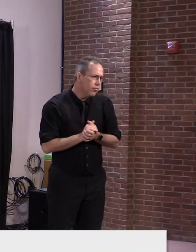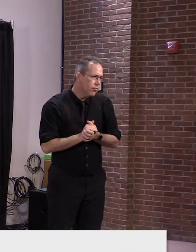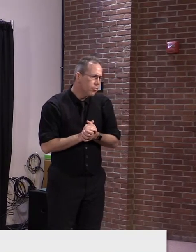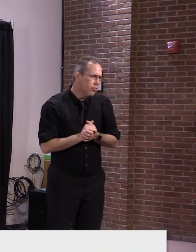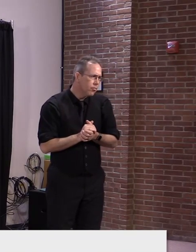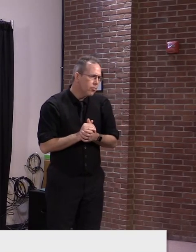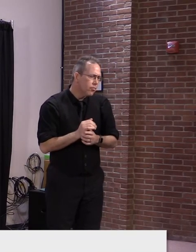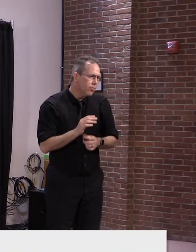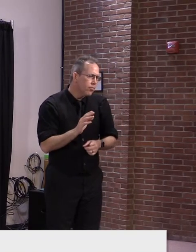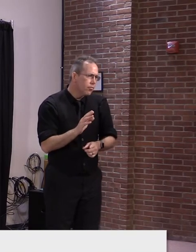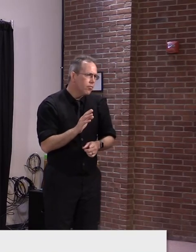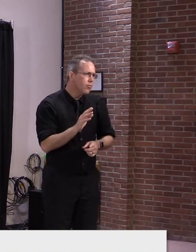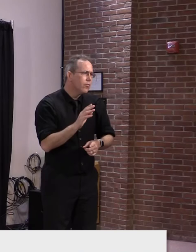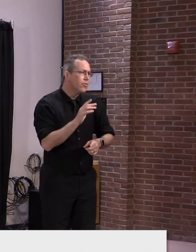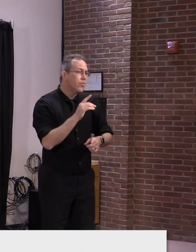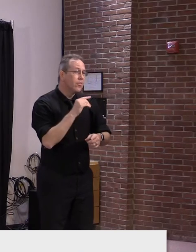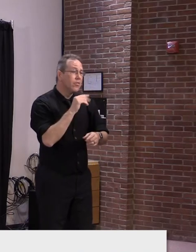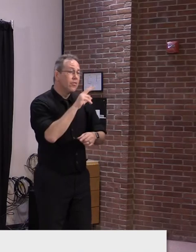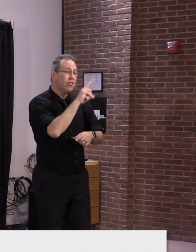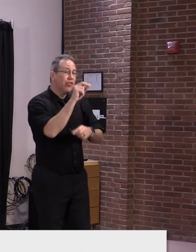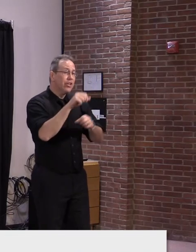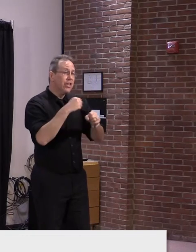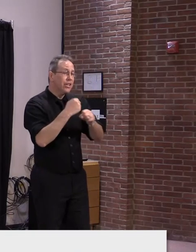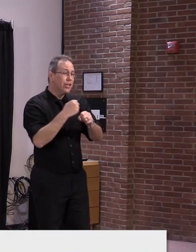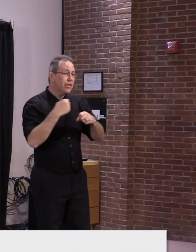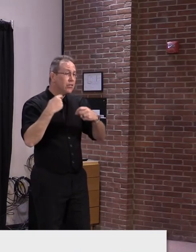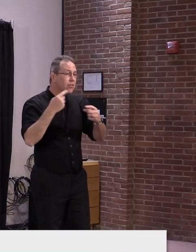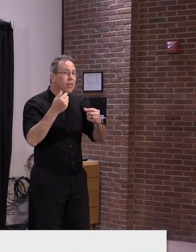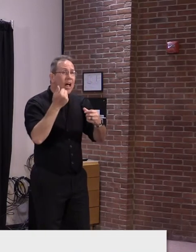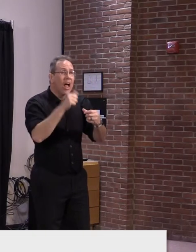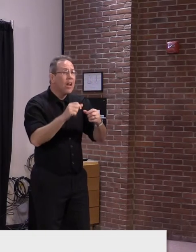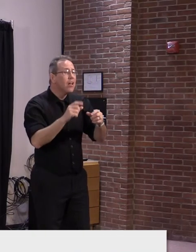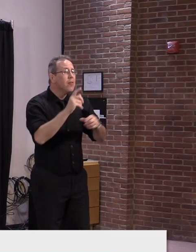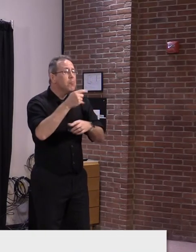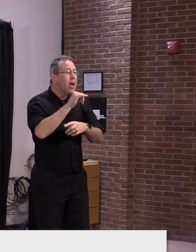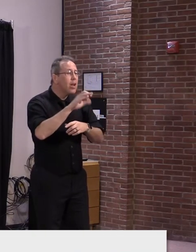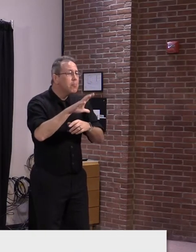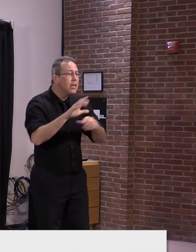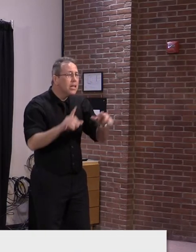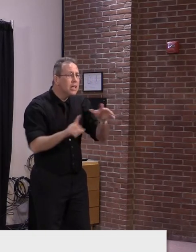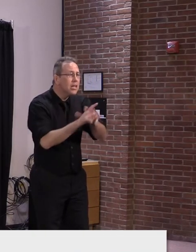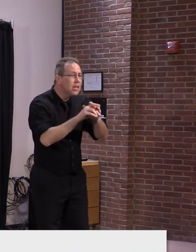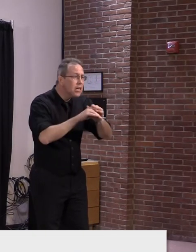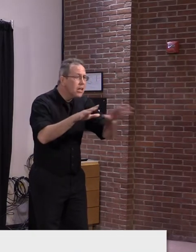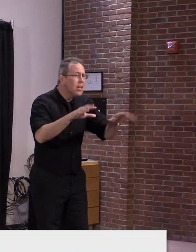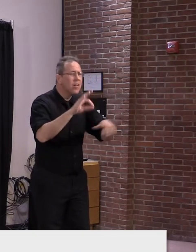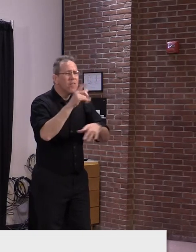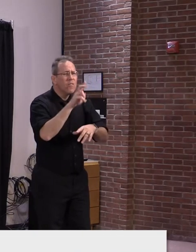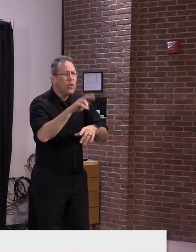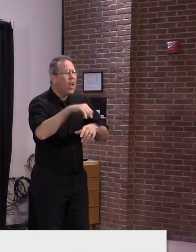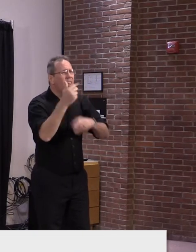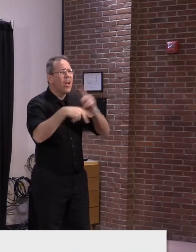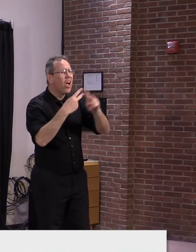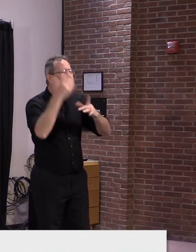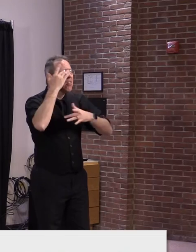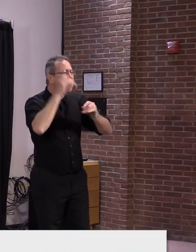decades, if there was an outbreak of anything in a school, whether it was flu or something of that nature, they would communicate